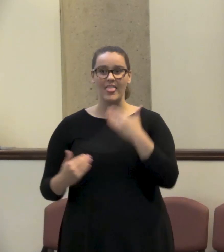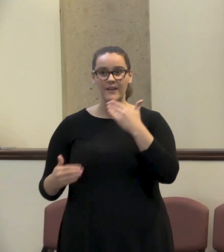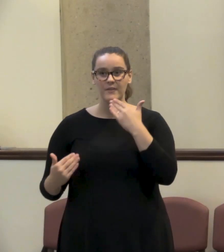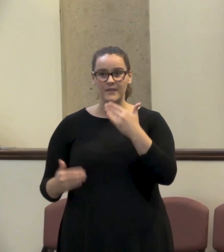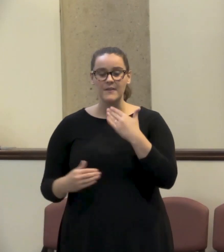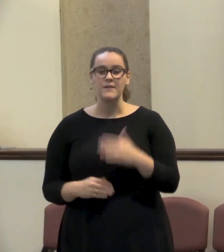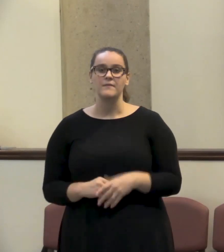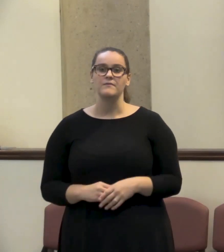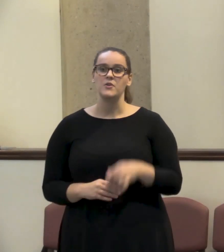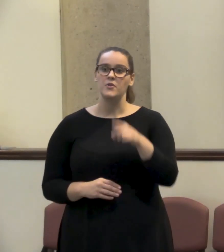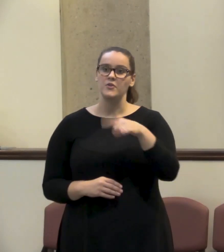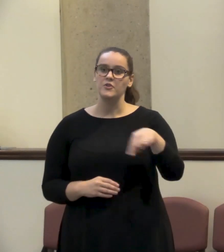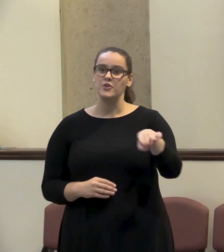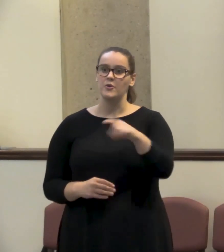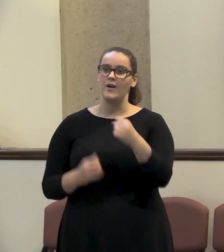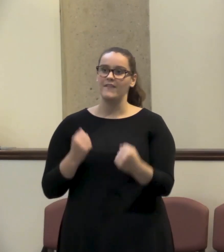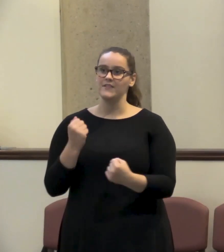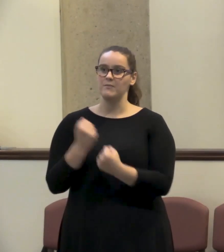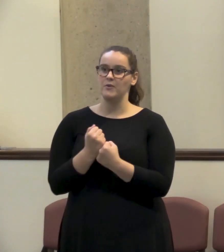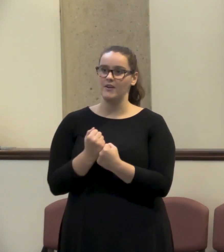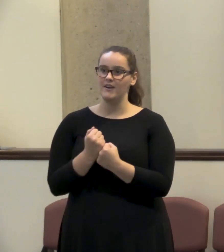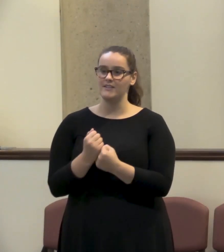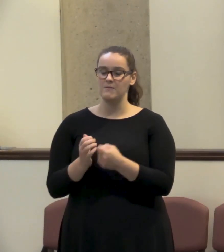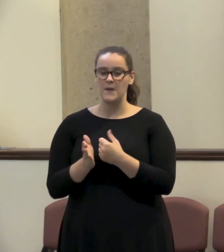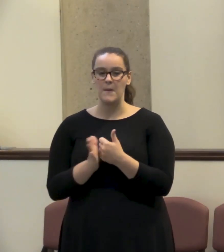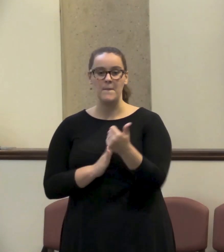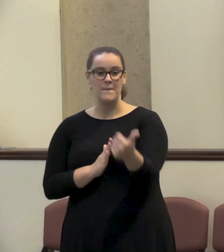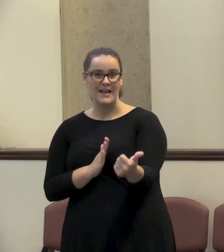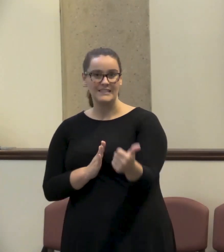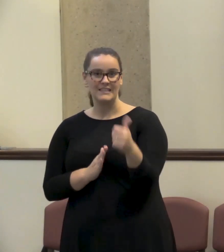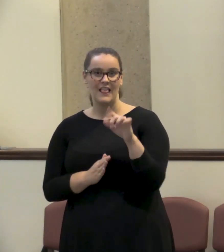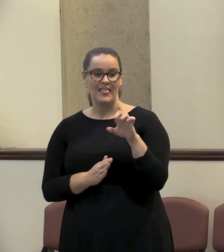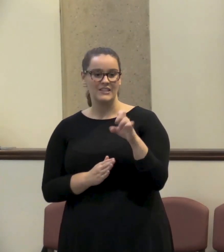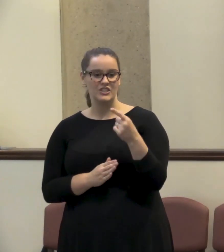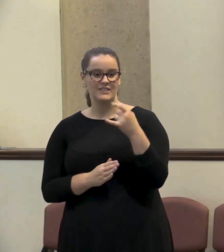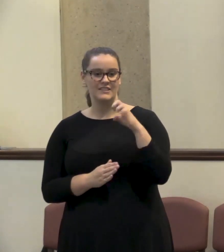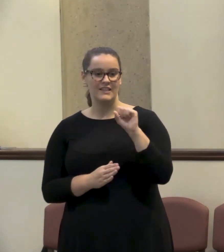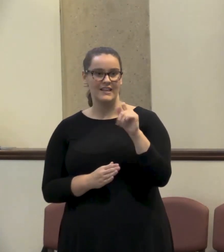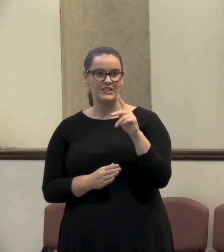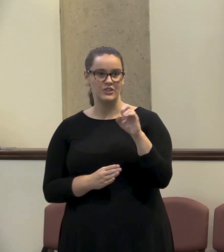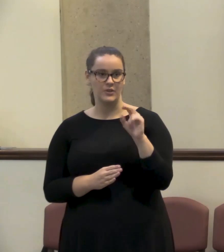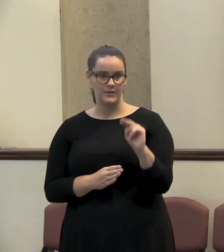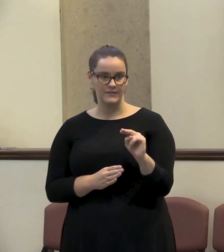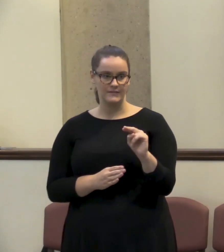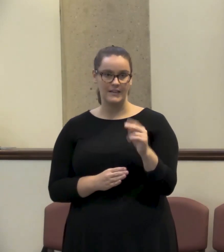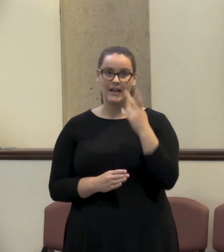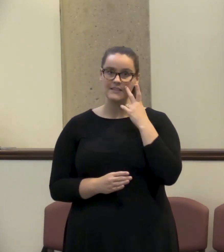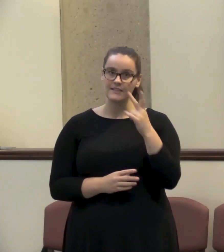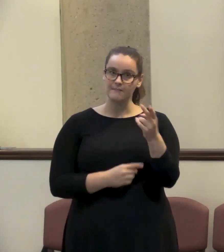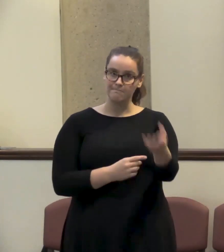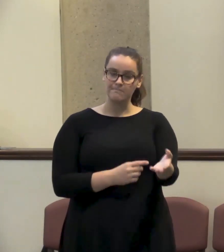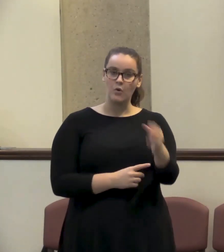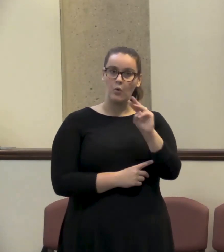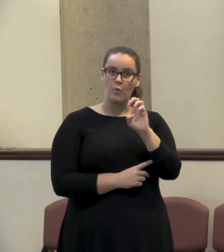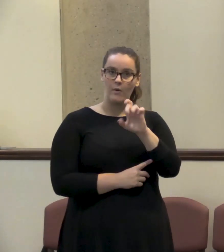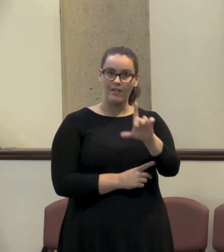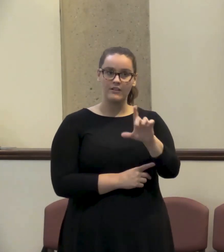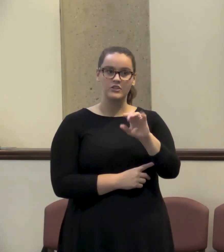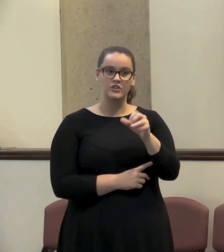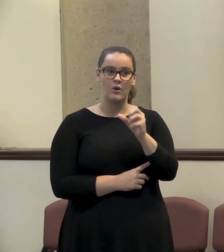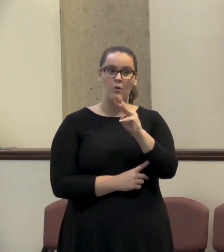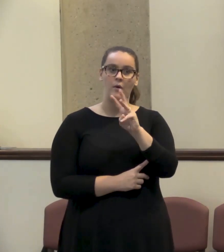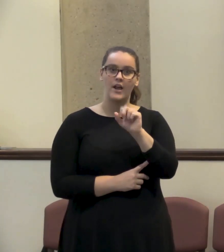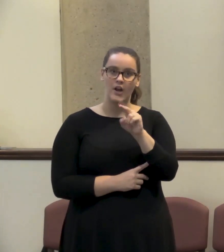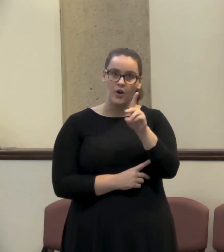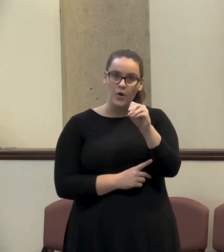the legislation that we've passed. So keep up the pressure, keep up the work. I see Will Juwando here. You know, work with all of